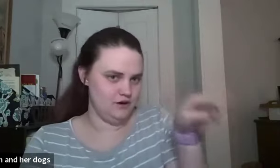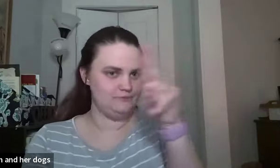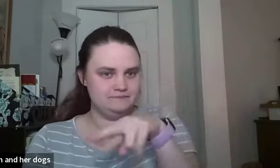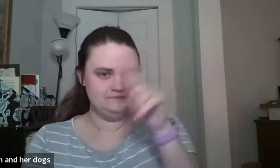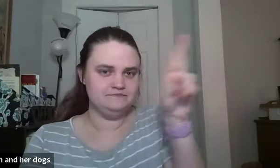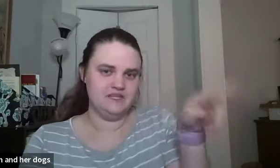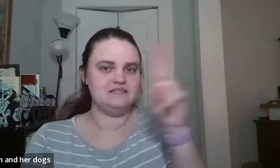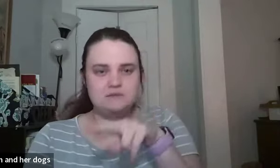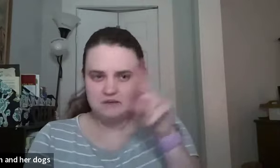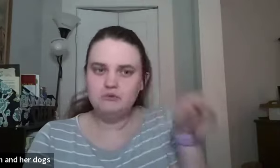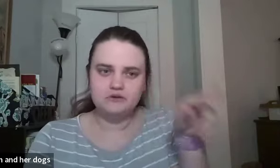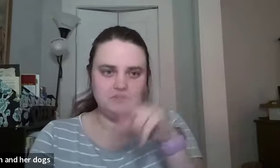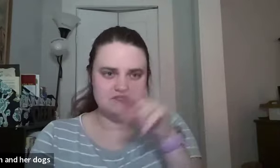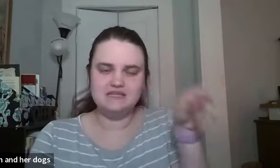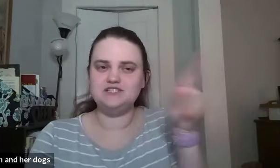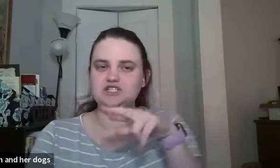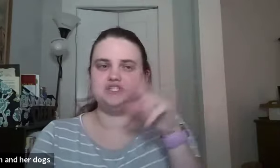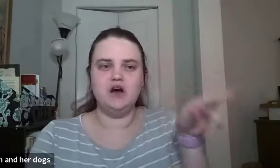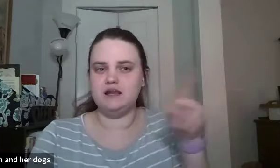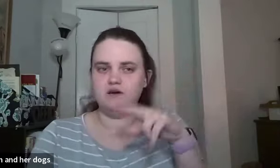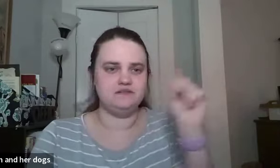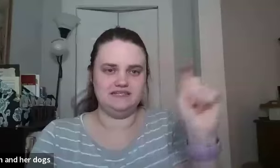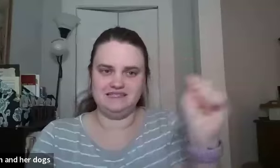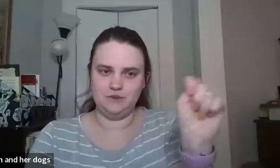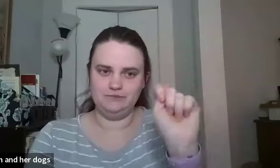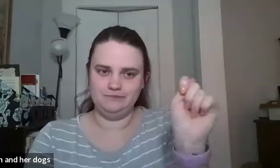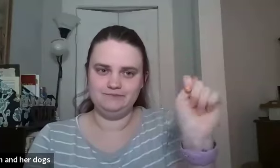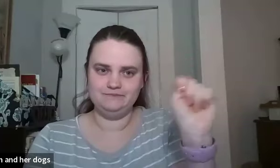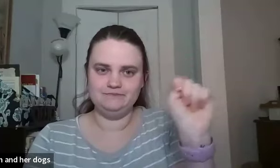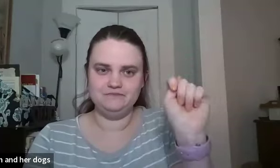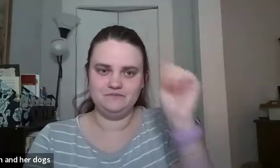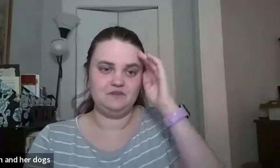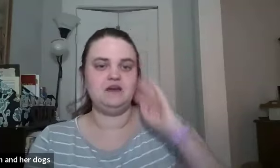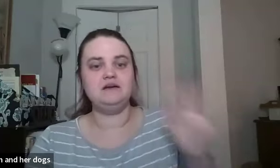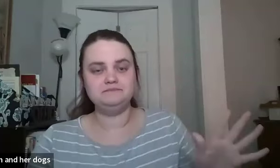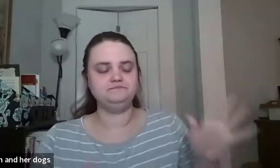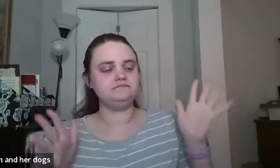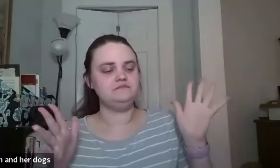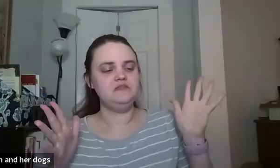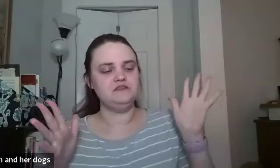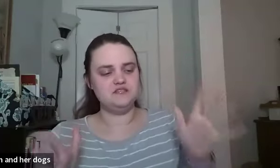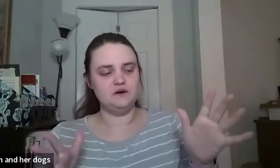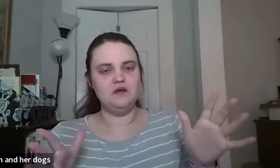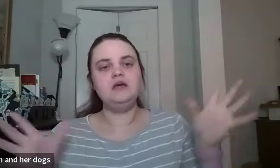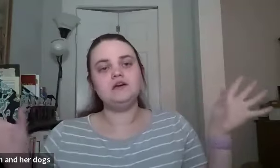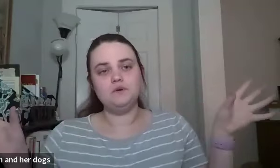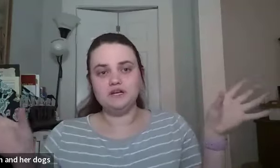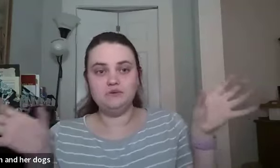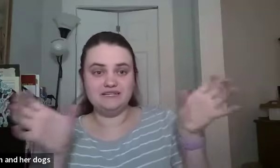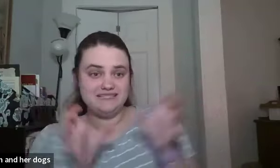well. Some people will use this, just not as often as this one. Okay? So if we were going to put a